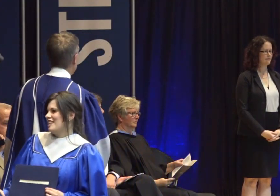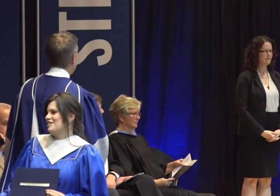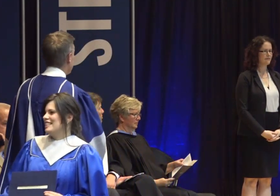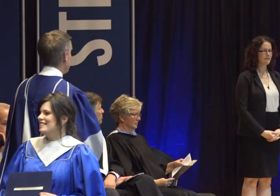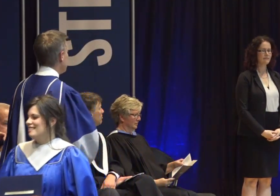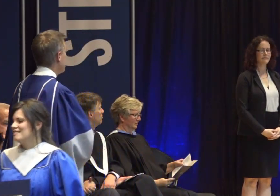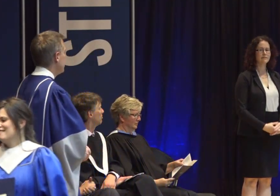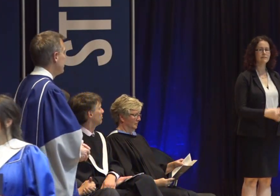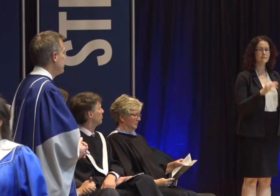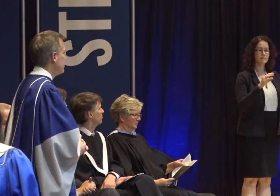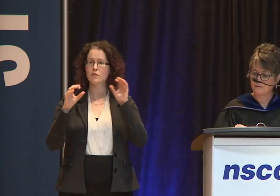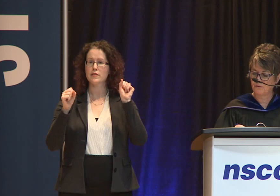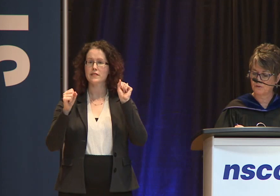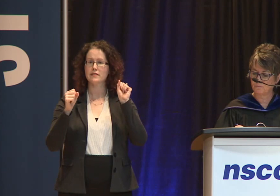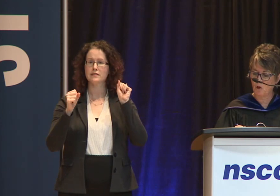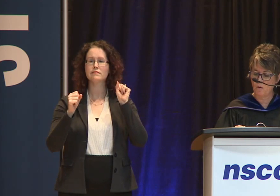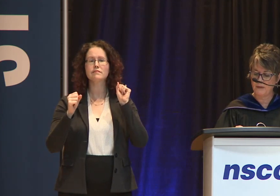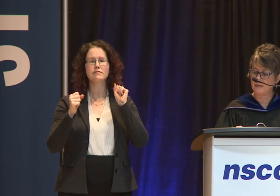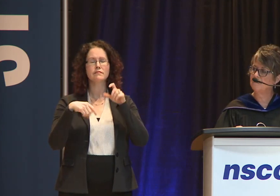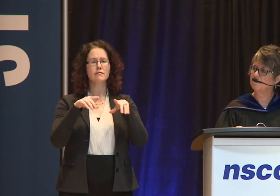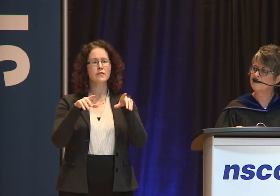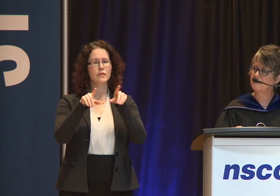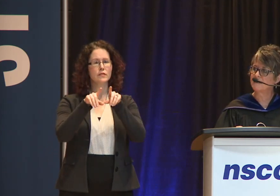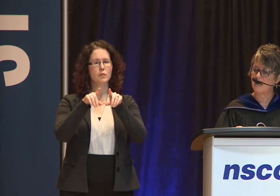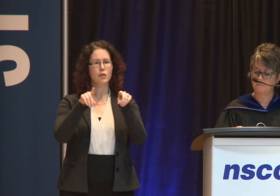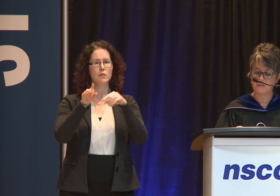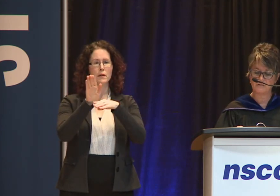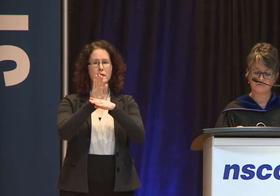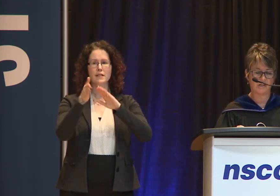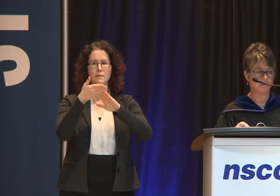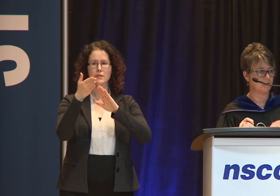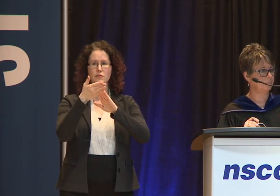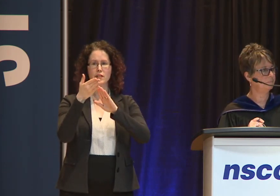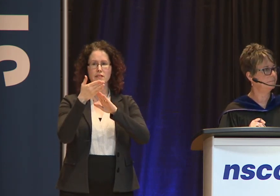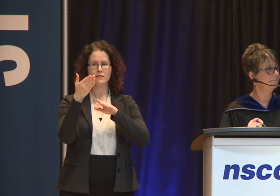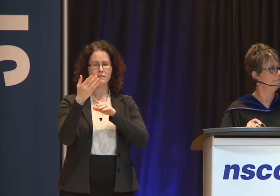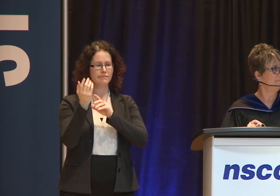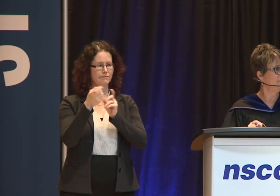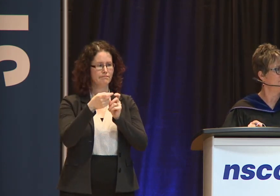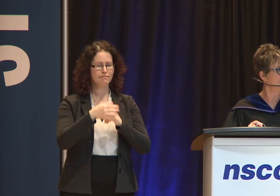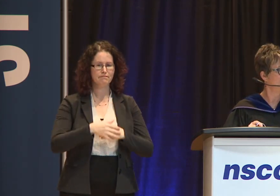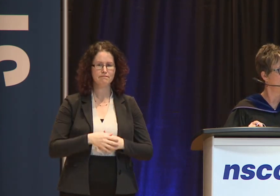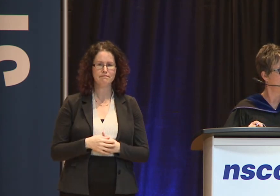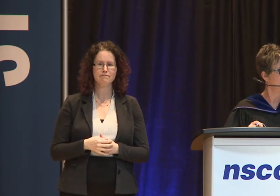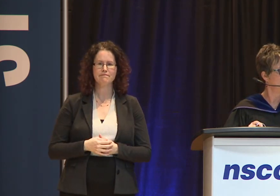Mr. President, the candidates for the diploma in business administration.